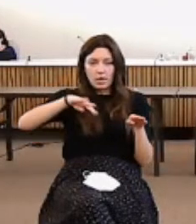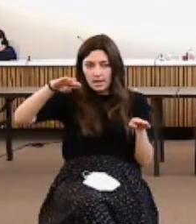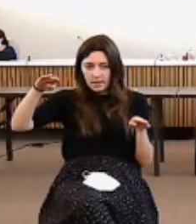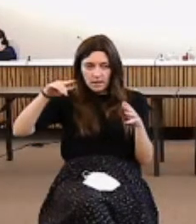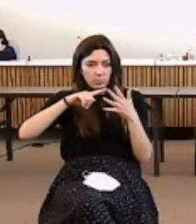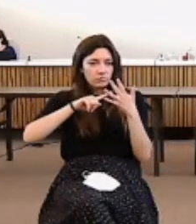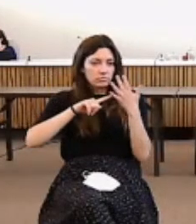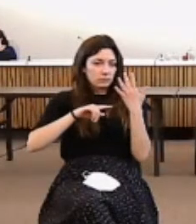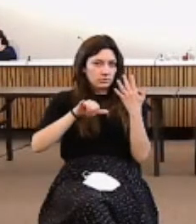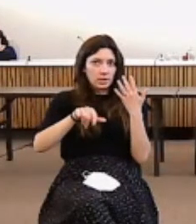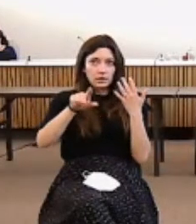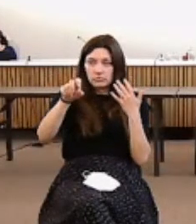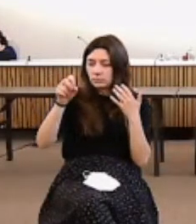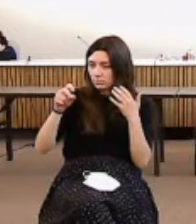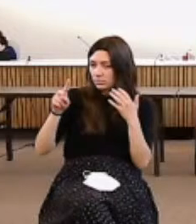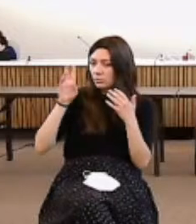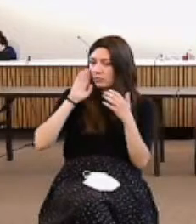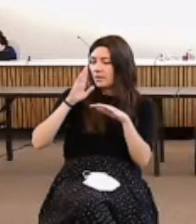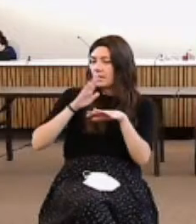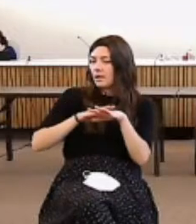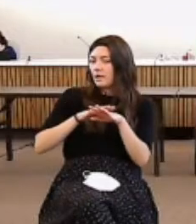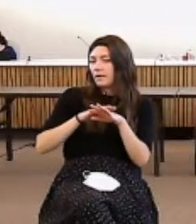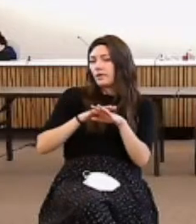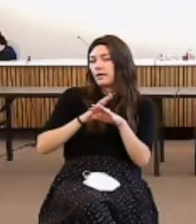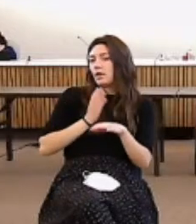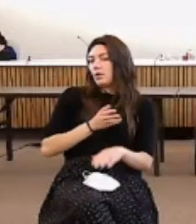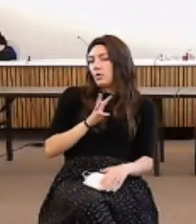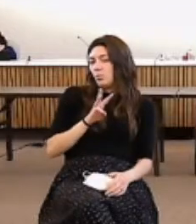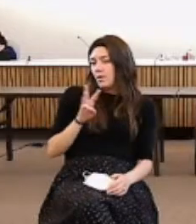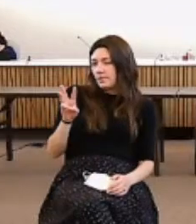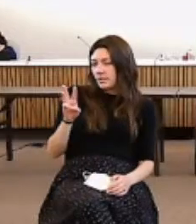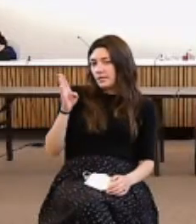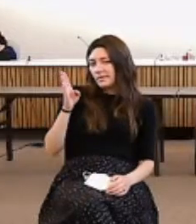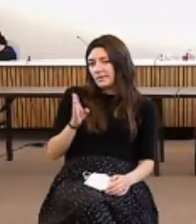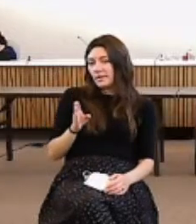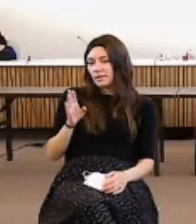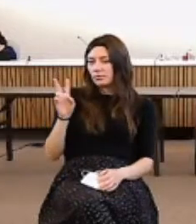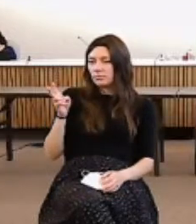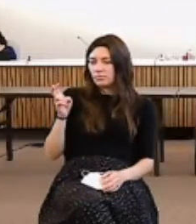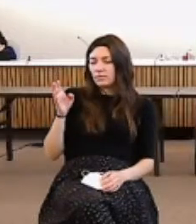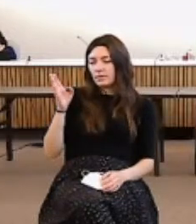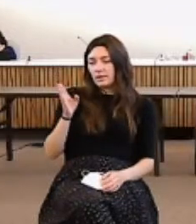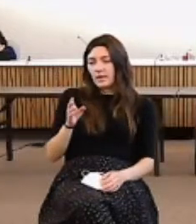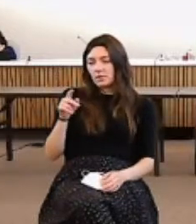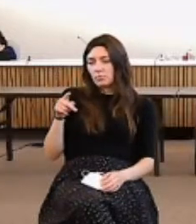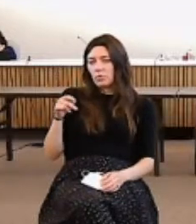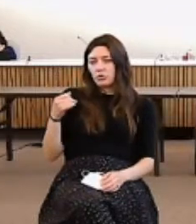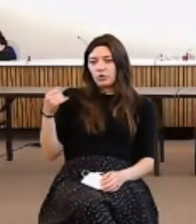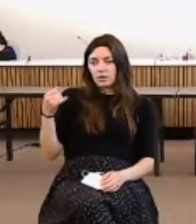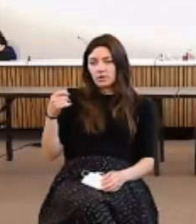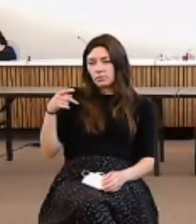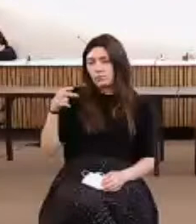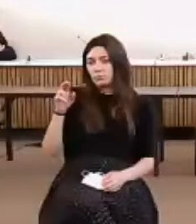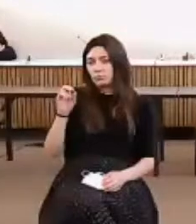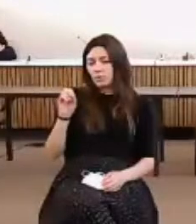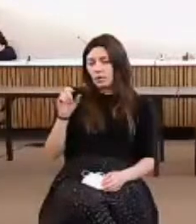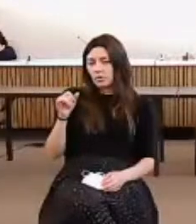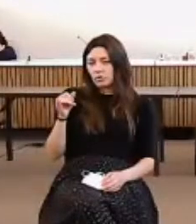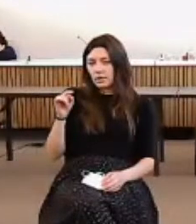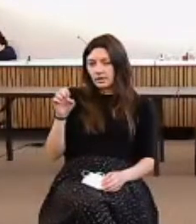go to the /projects website. It may take a day or two to get them up there, but once they're available up there, you